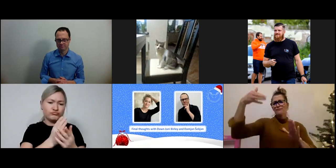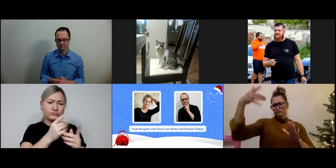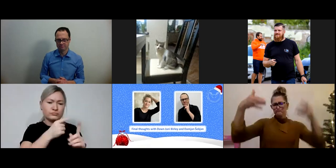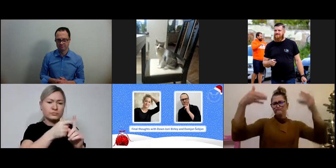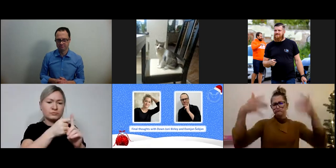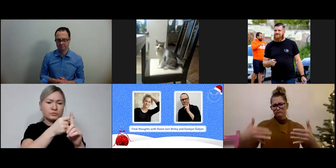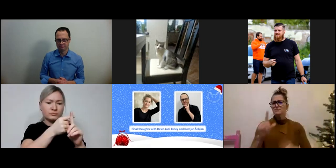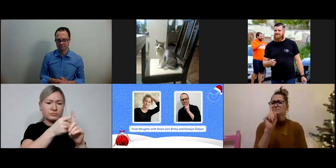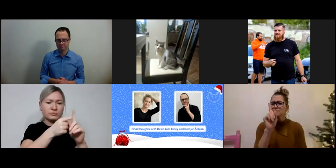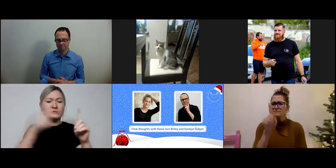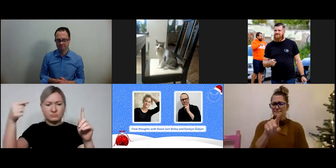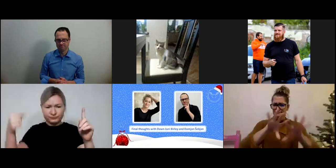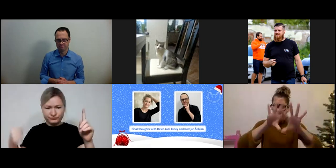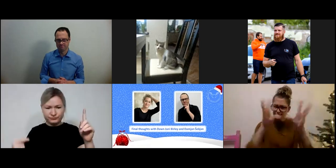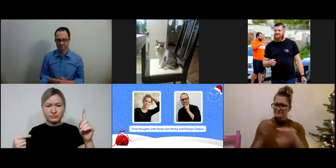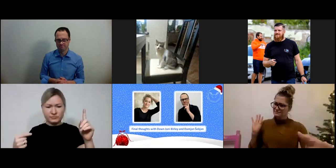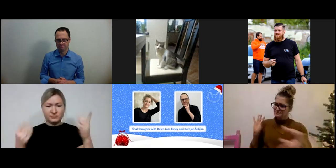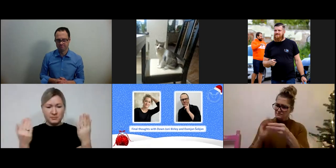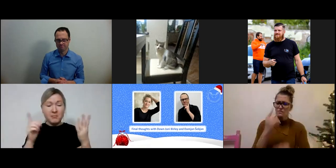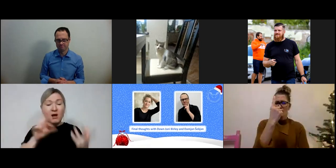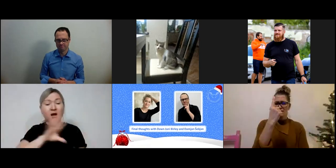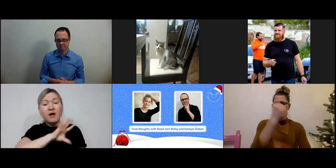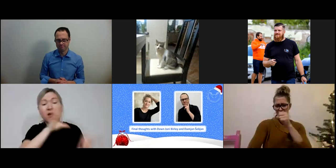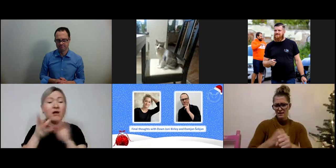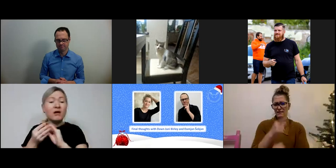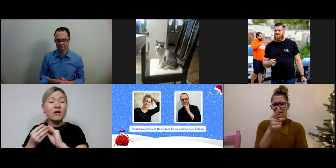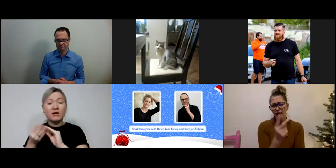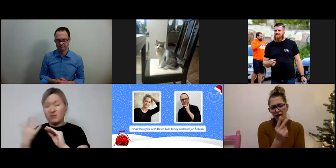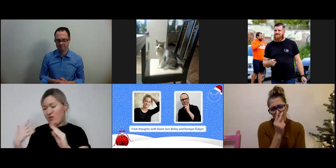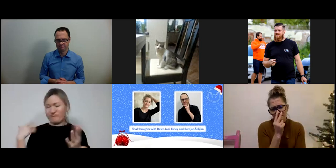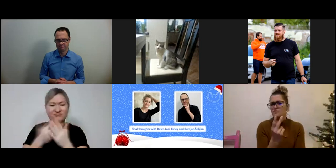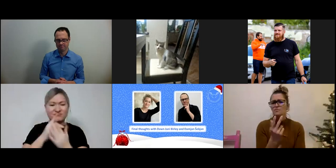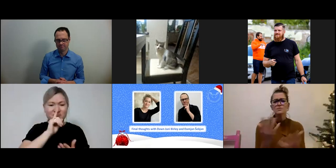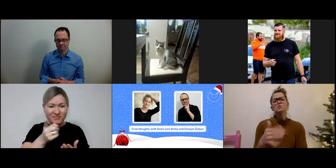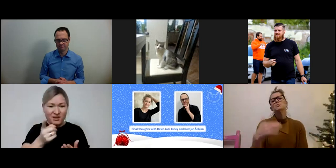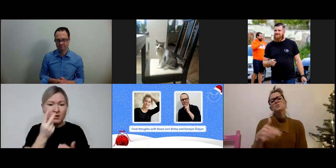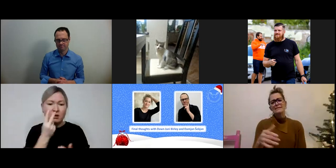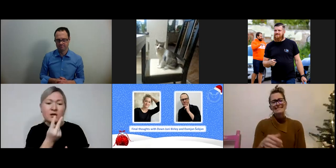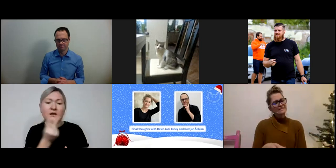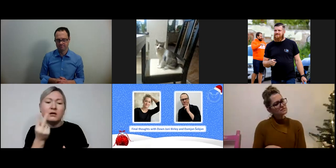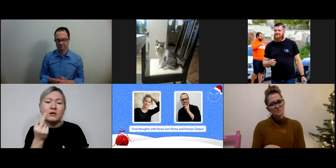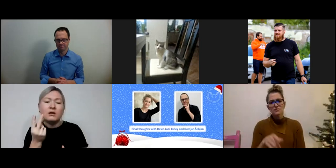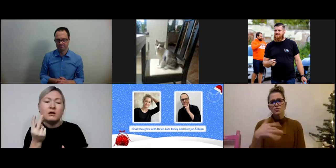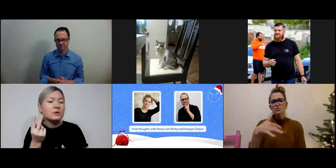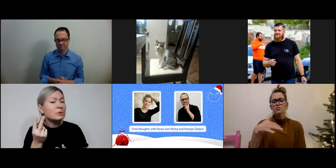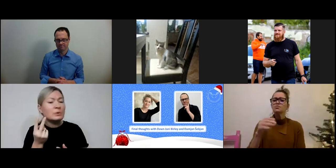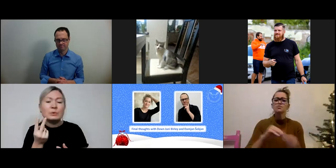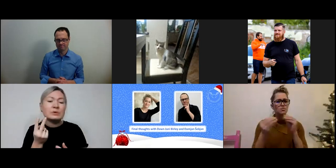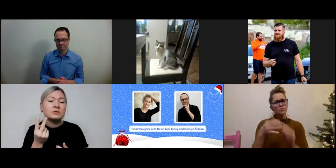Of course, there's been some great situations, maybe some in the whole year.